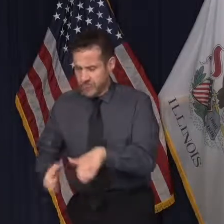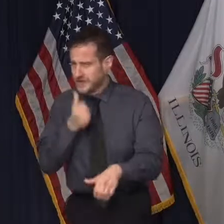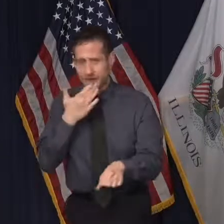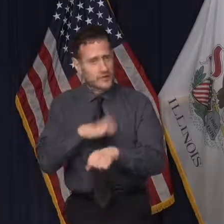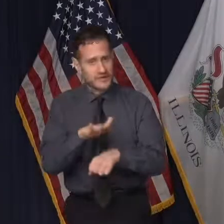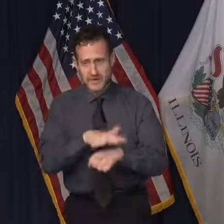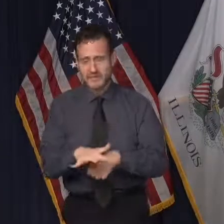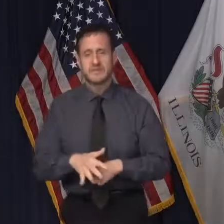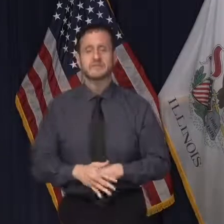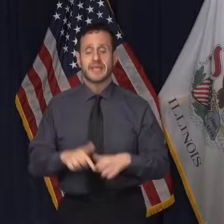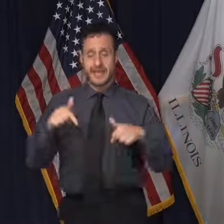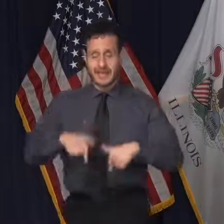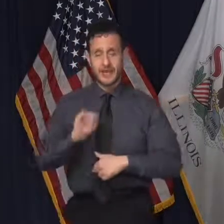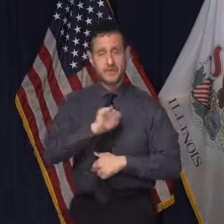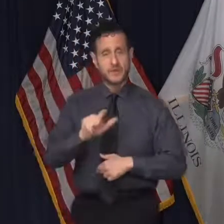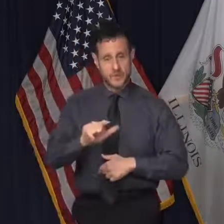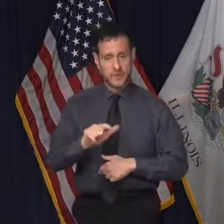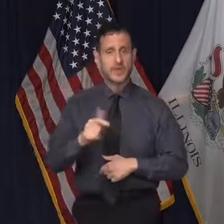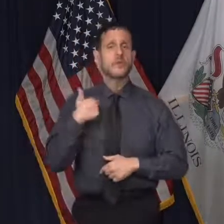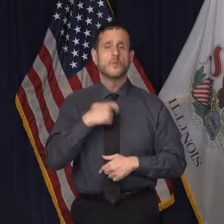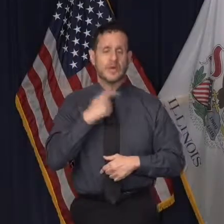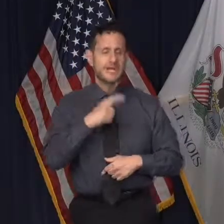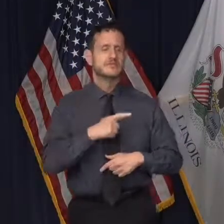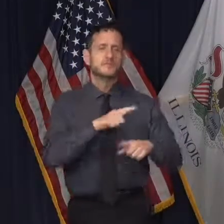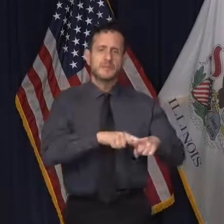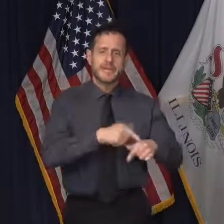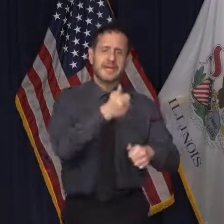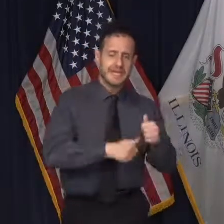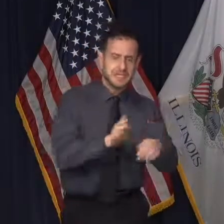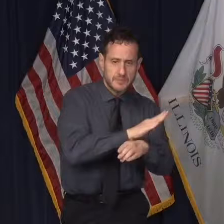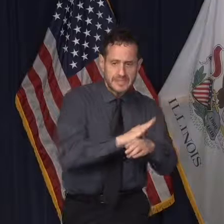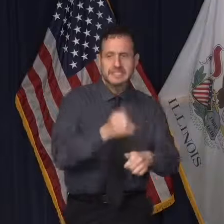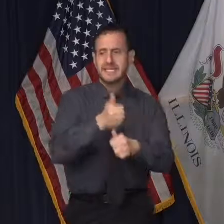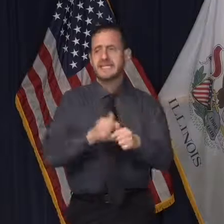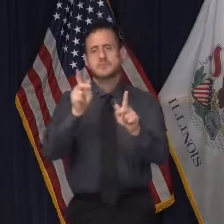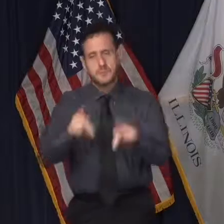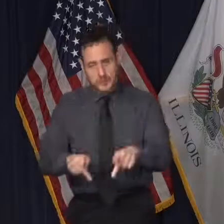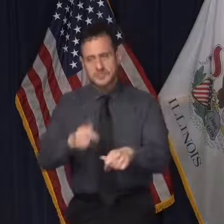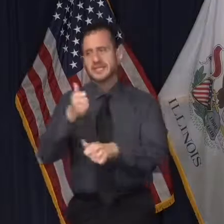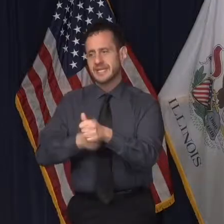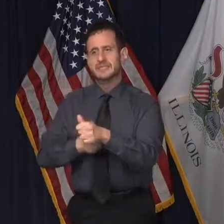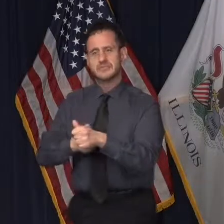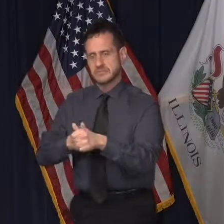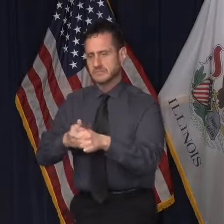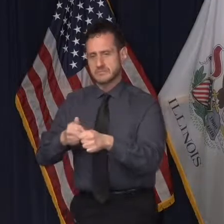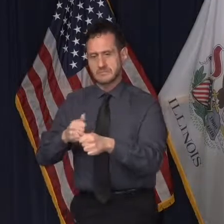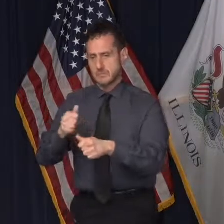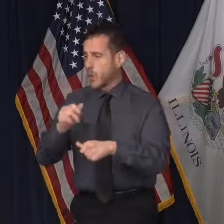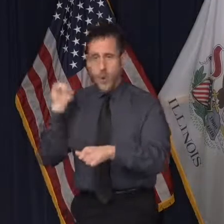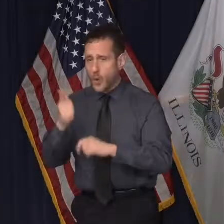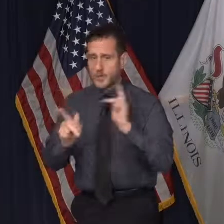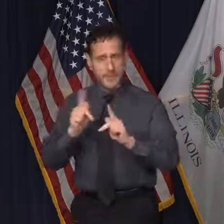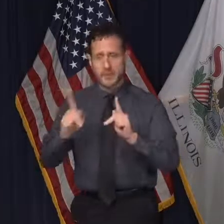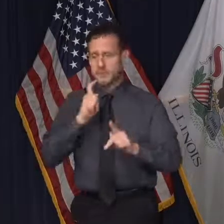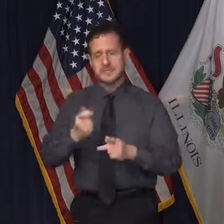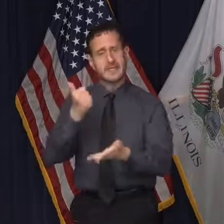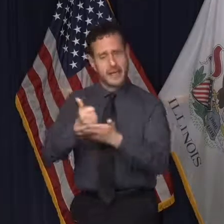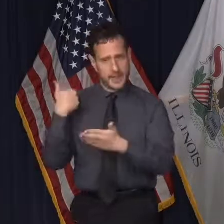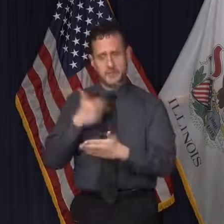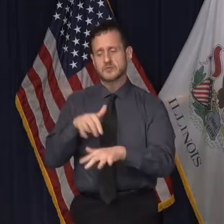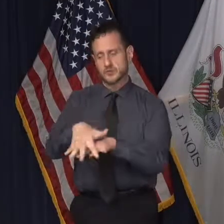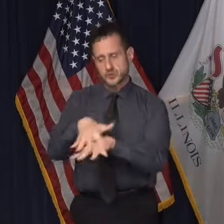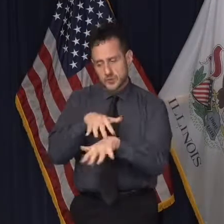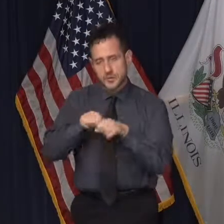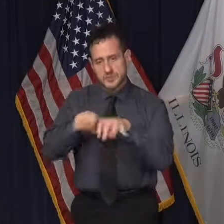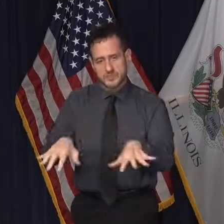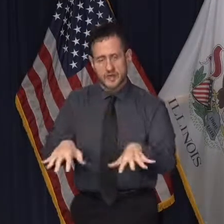in Illinois, to slow the rate of infection across this state. Wear a mask, watch your distance,